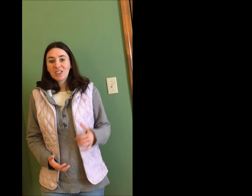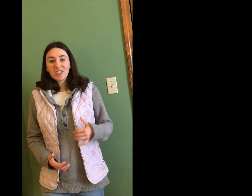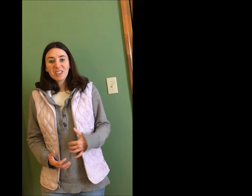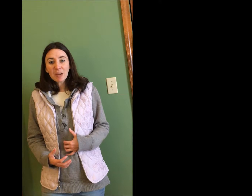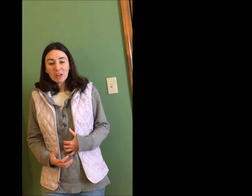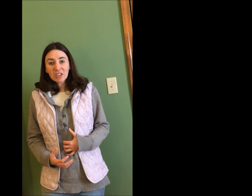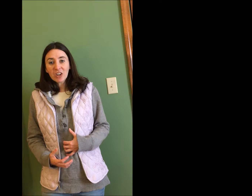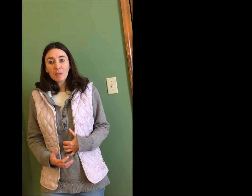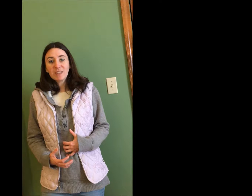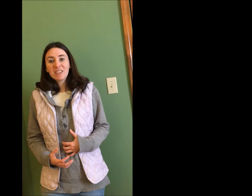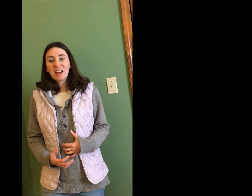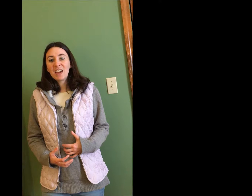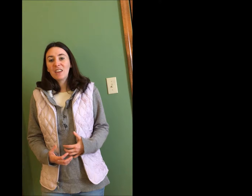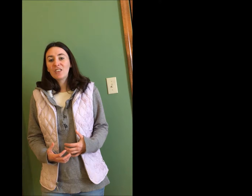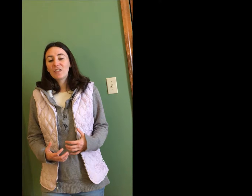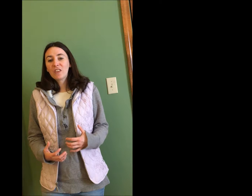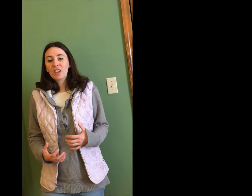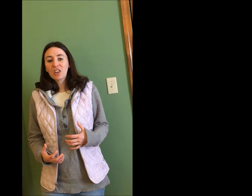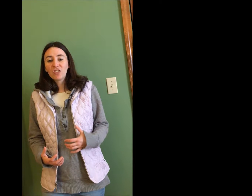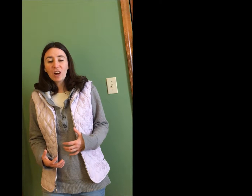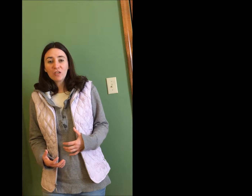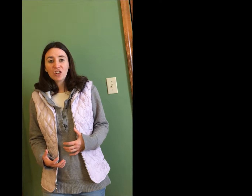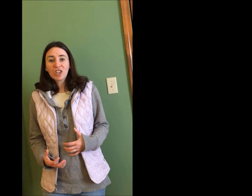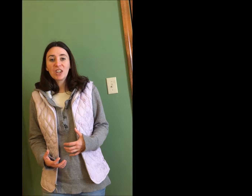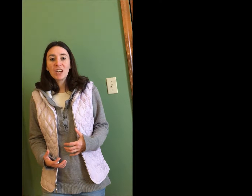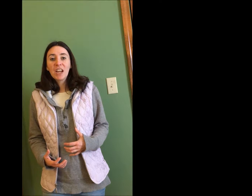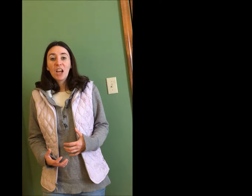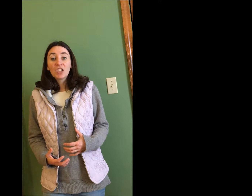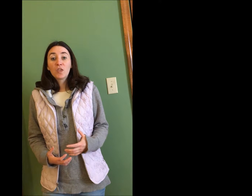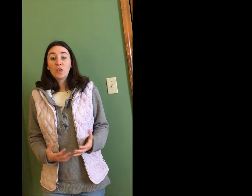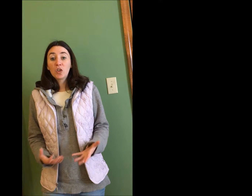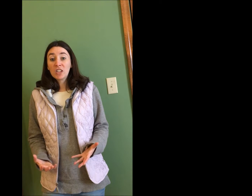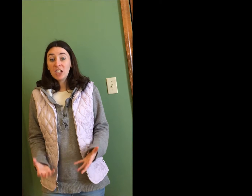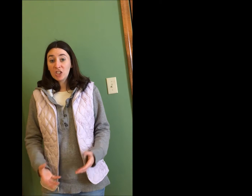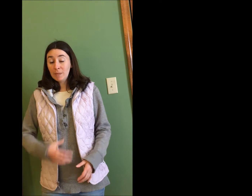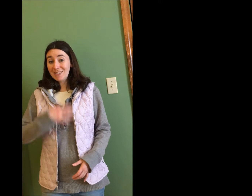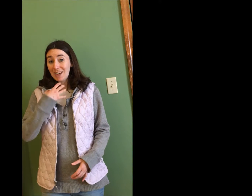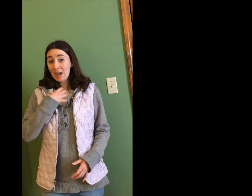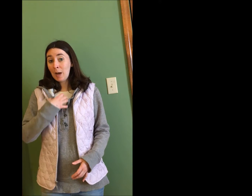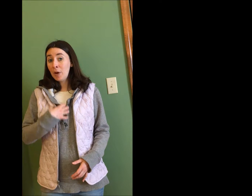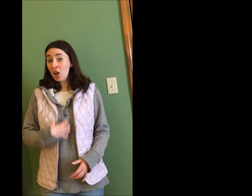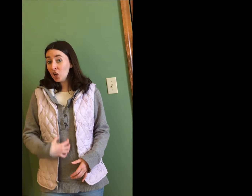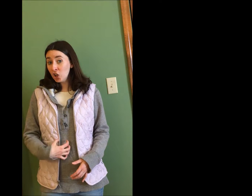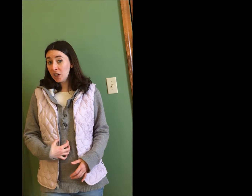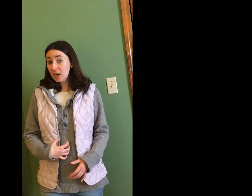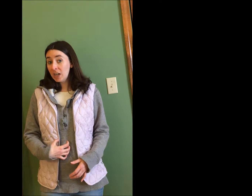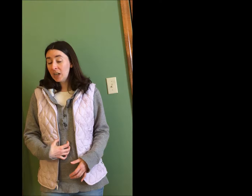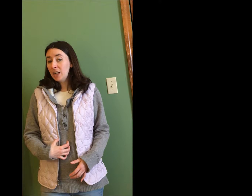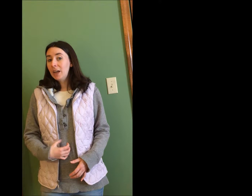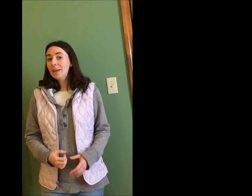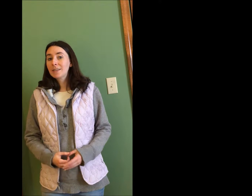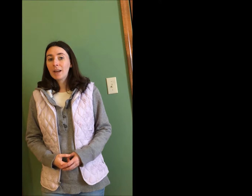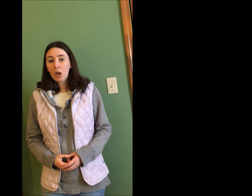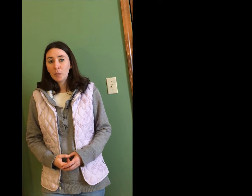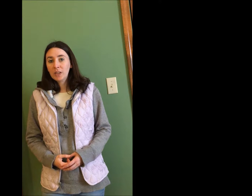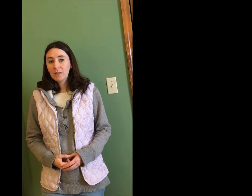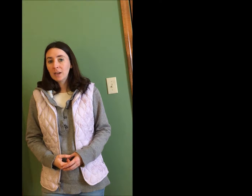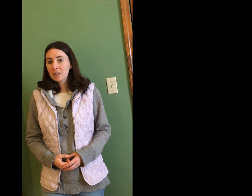their stomachs are upset, they're feeling grouchy. So if you can teach them to sign, I'm hungry, it's going to help alleviate some